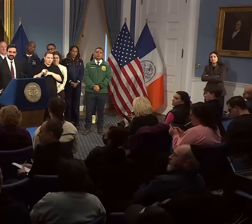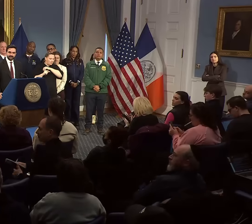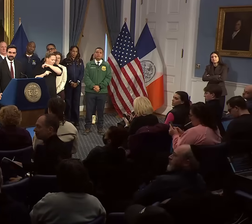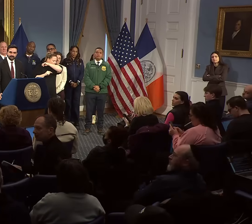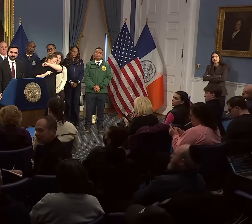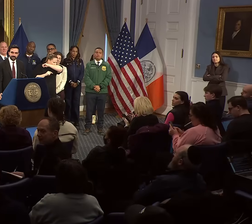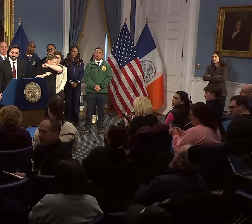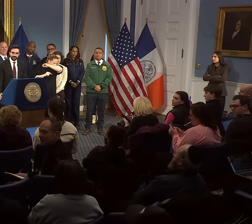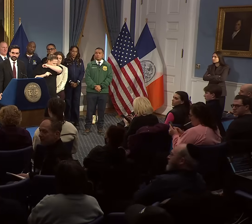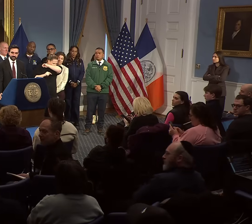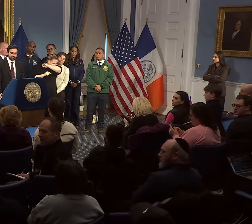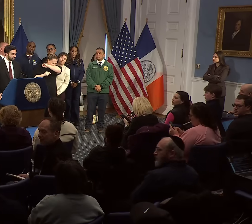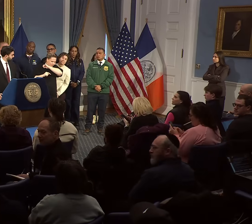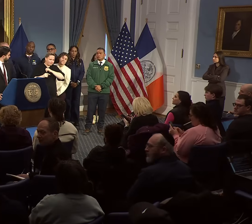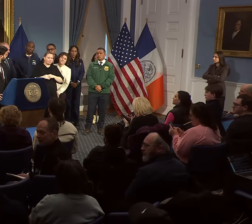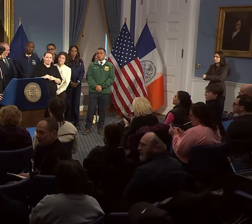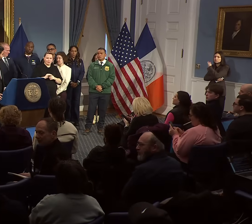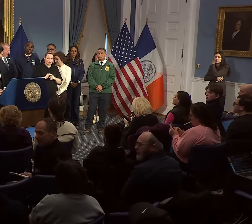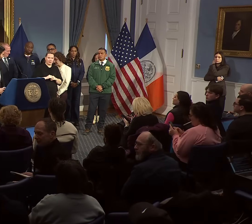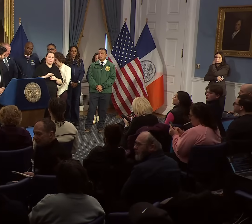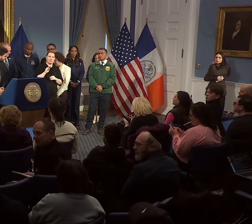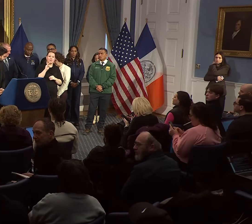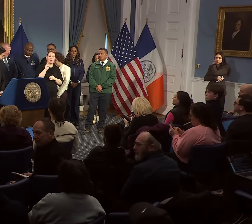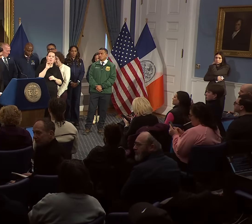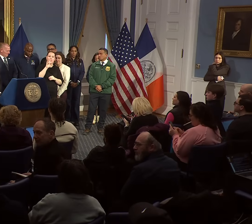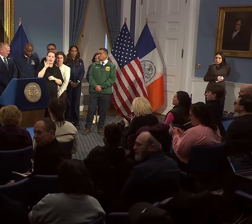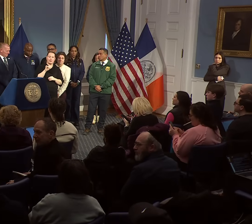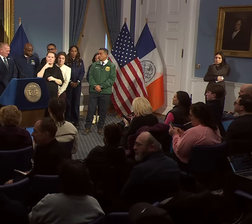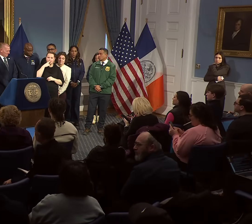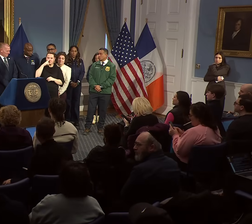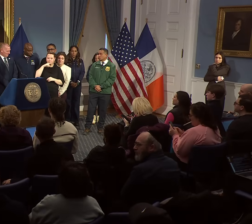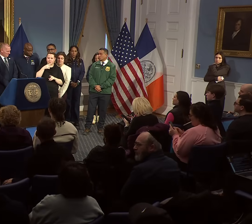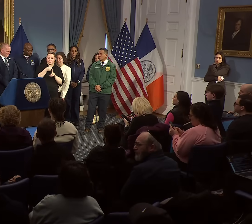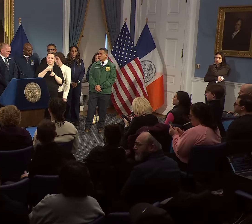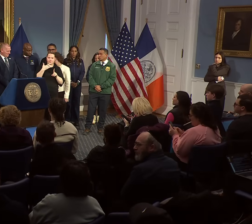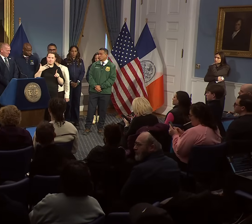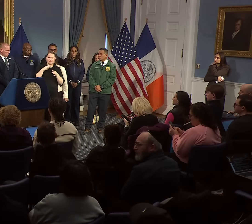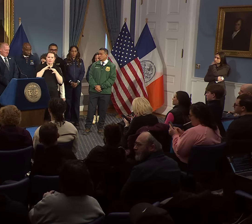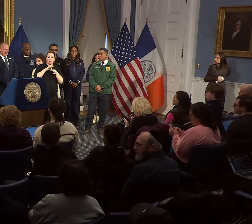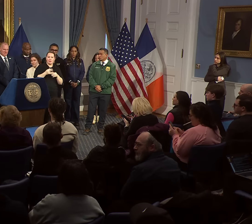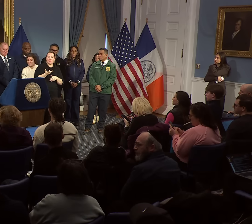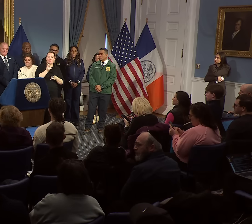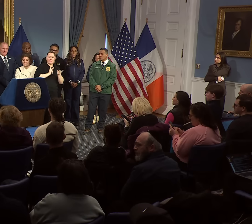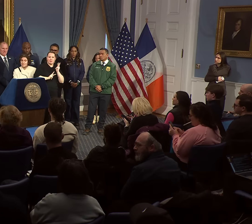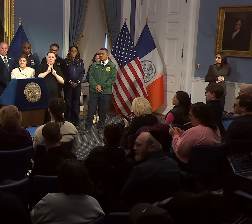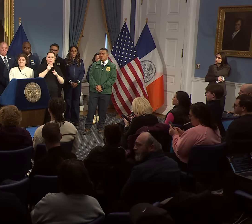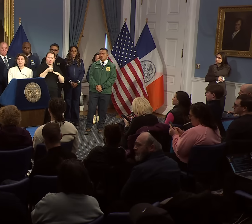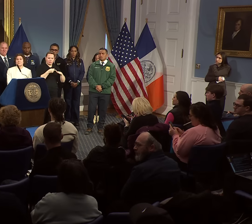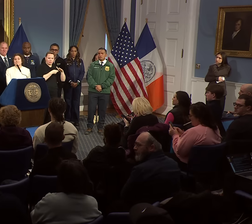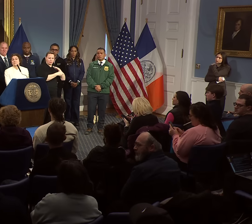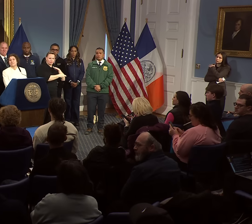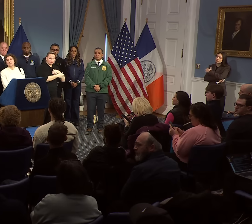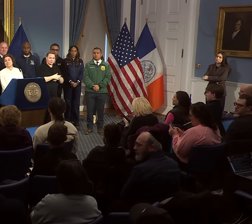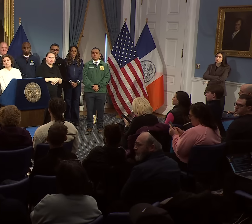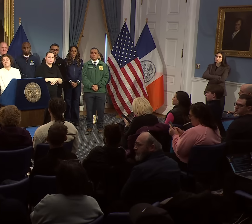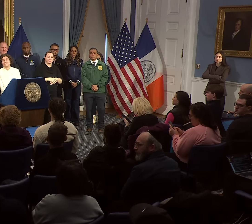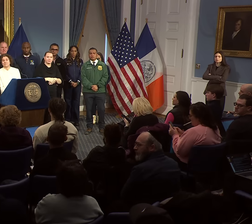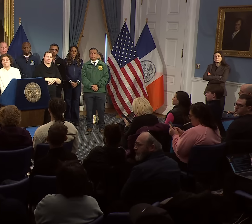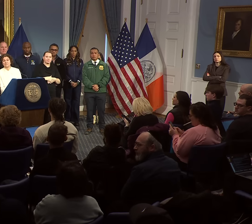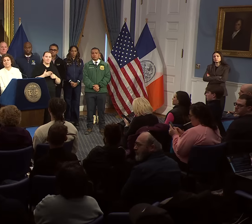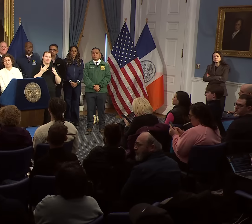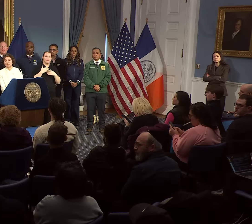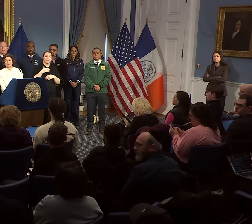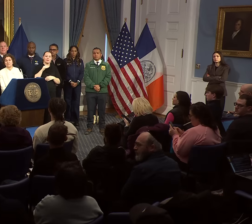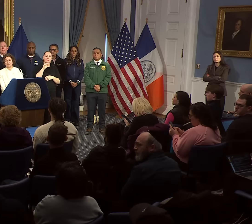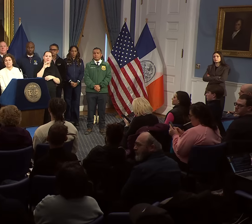Question is for Molly. Can she elaborate on the 3 folks who were forcibly removed, like the circumstances of it? And second, have the Adams-era shelter